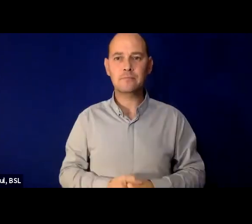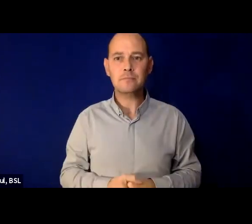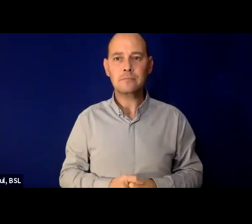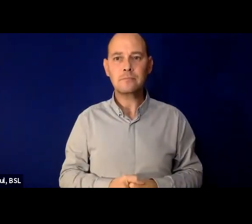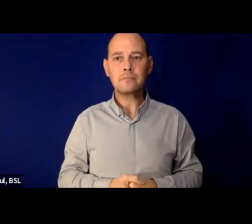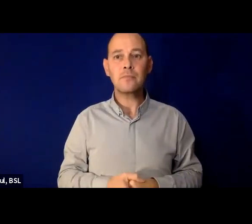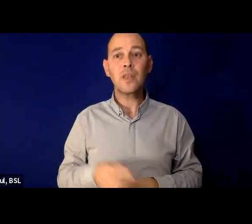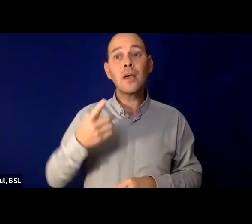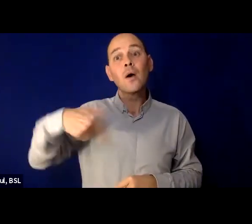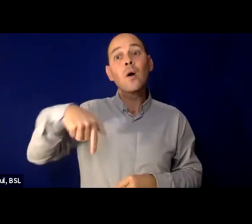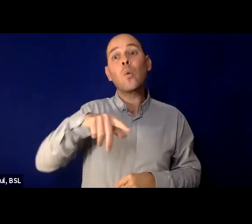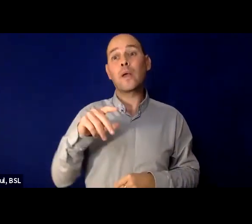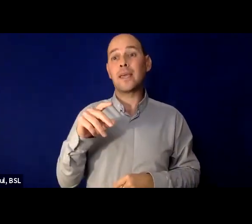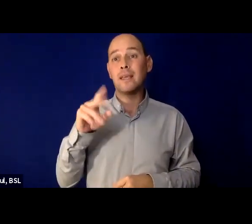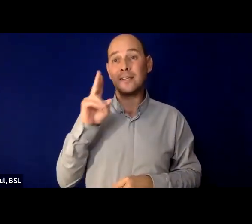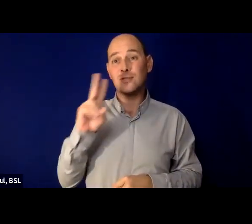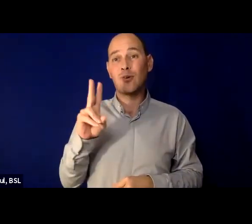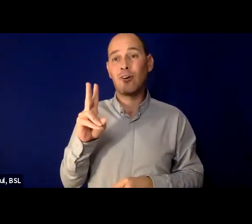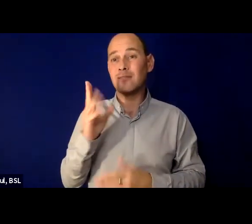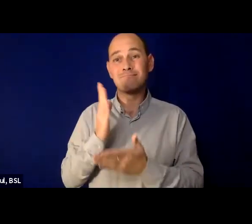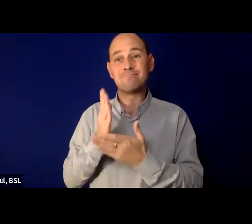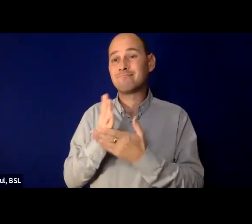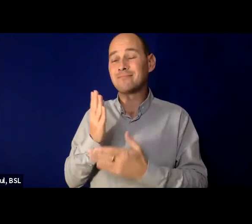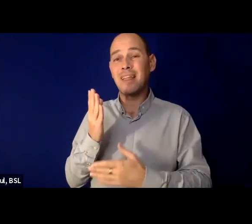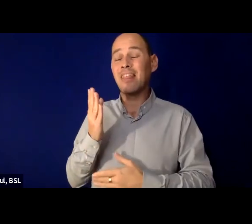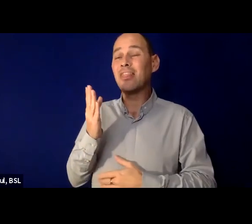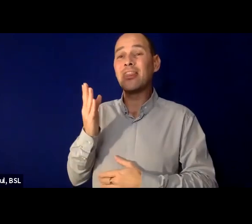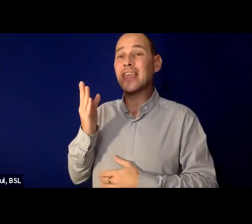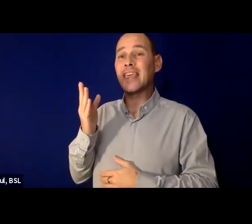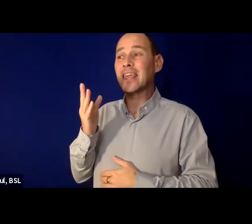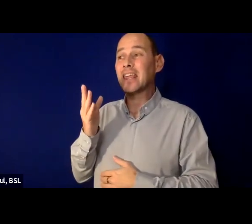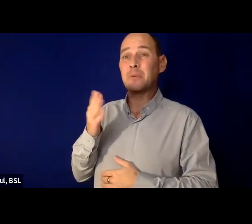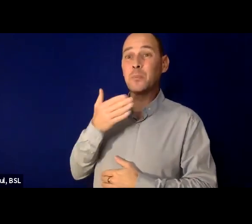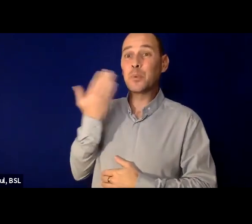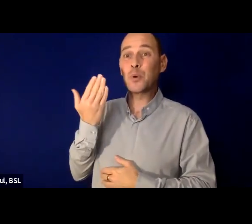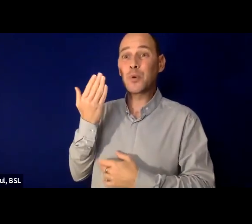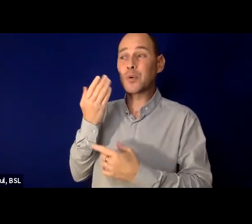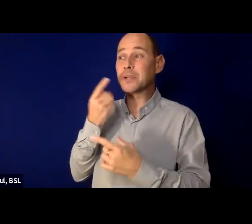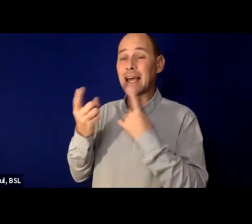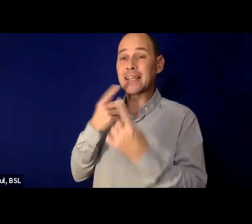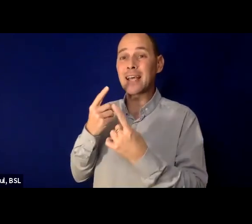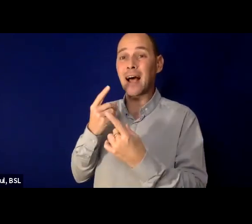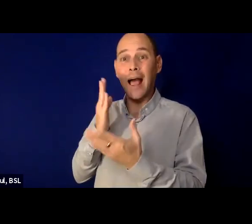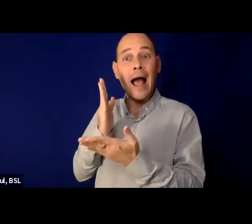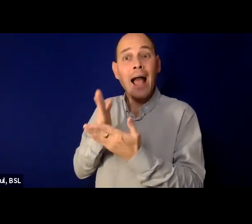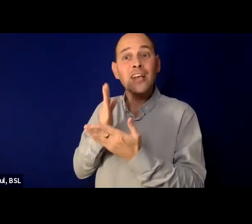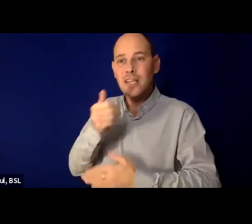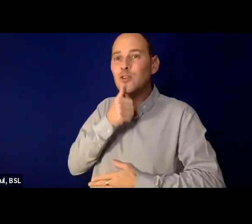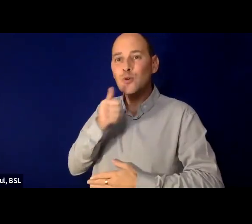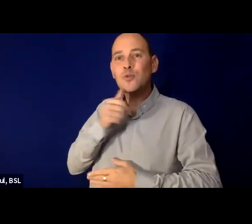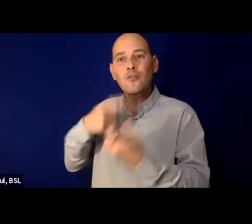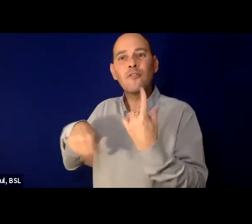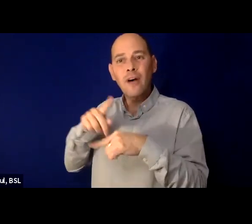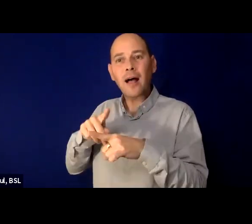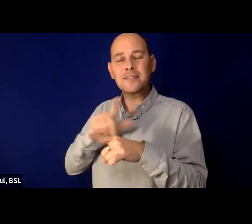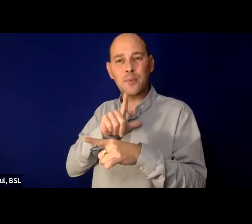the lack of data is a finding in and of itself. I think Luke spoke to this really nicely of how that lack of data and those aha moments